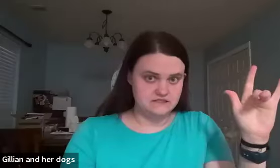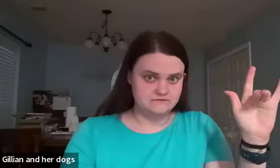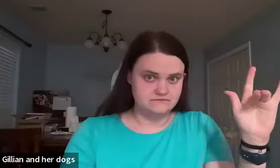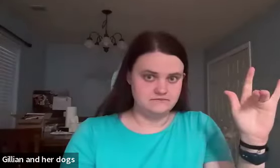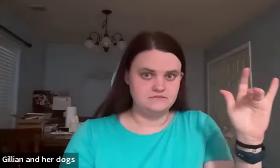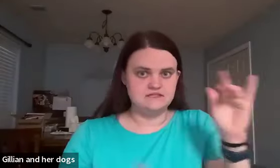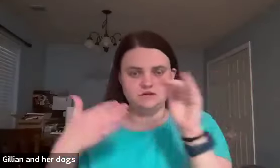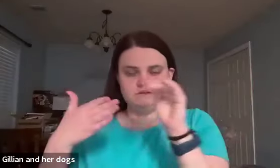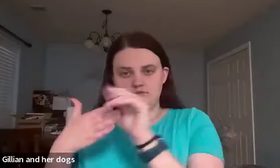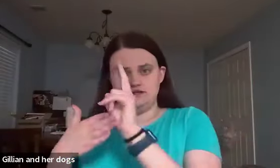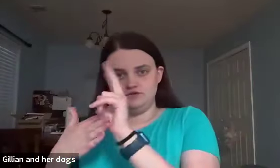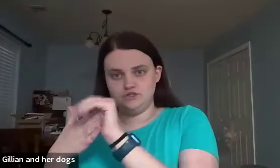$2.25. That's how you would separate it. So